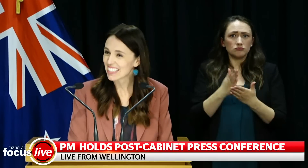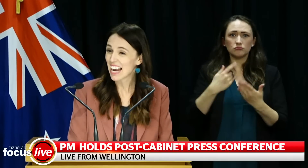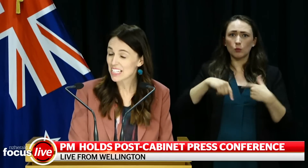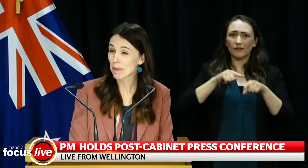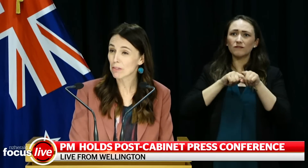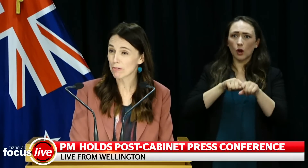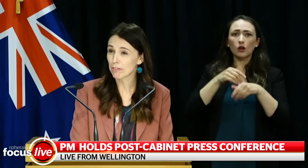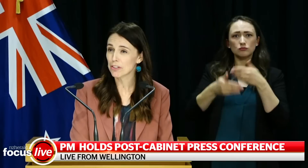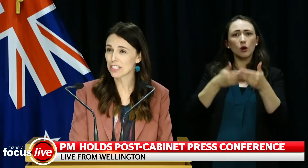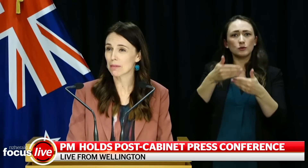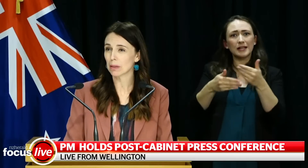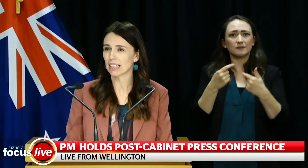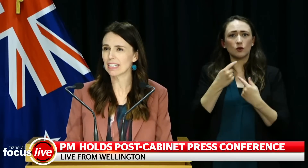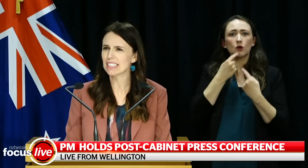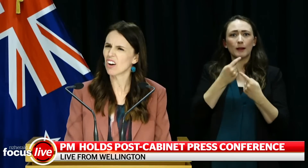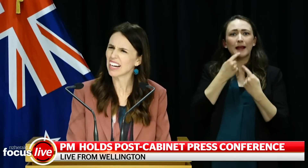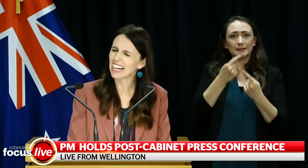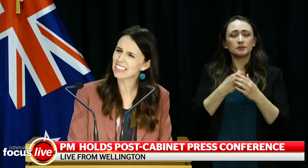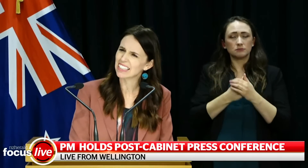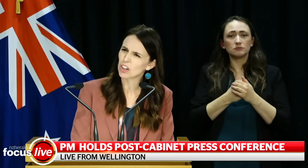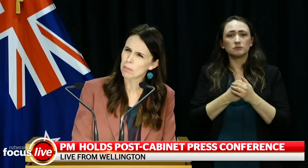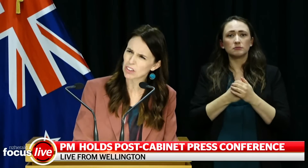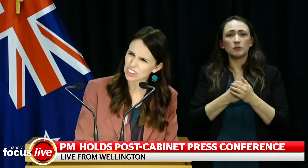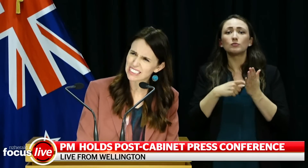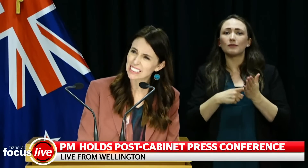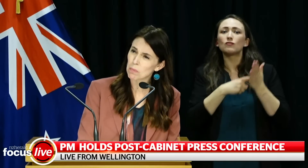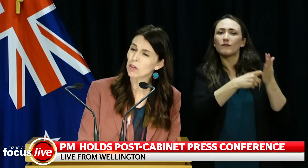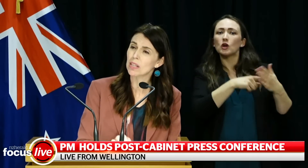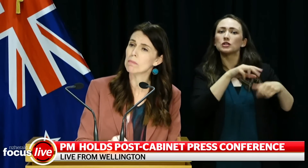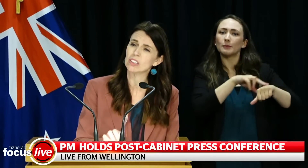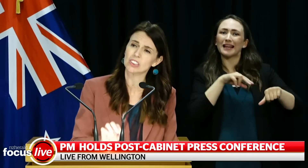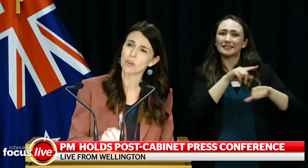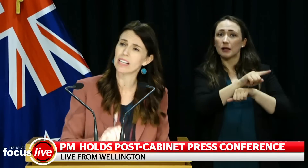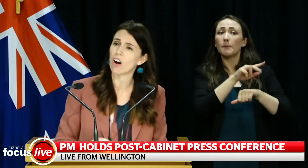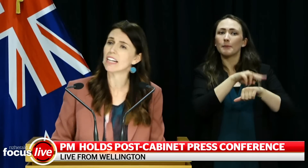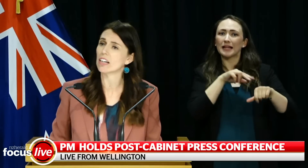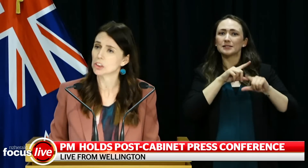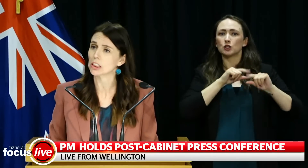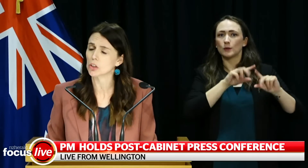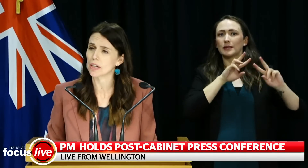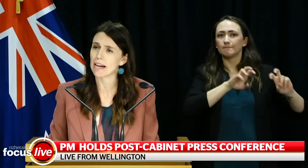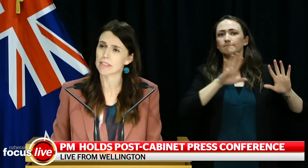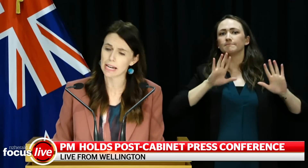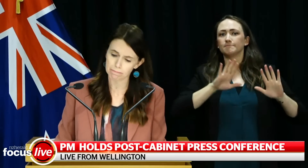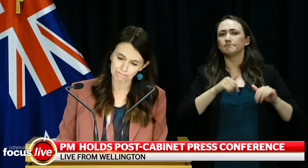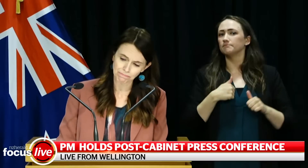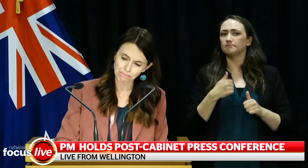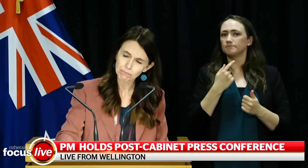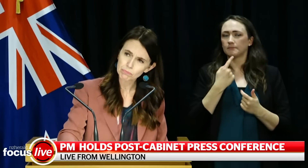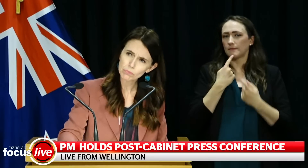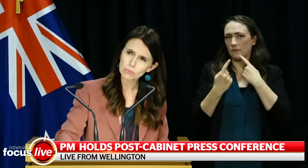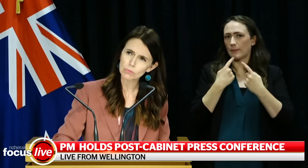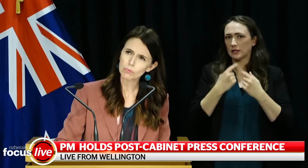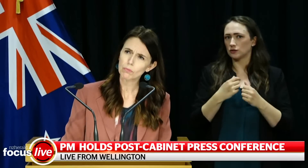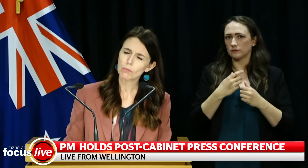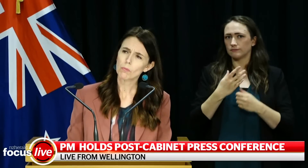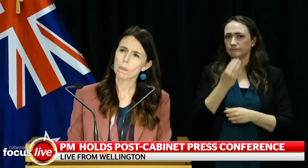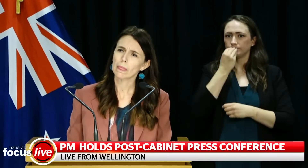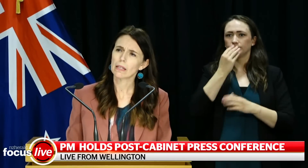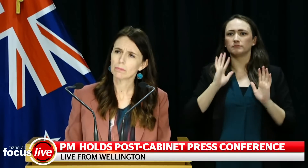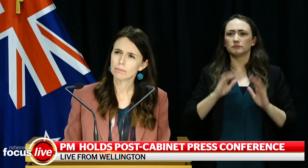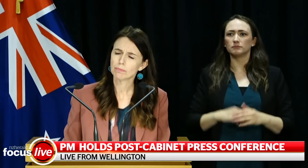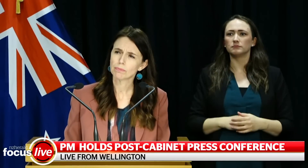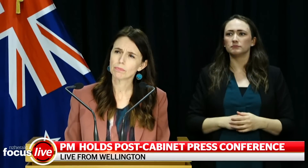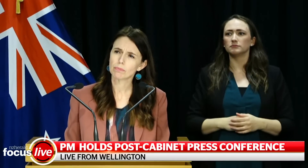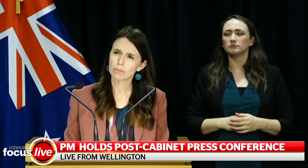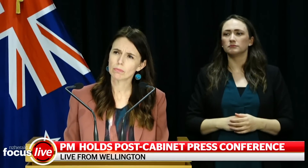And that has been referred to the police. I can't then comment on detail beyond that because, sorry, I just don't have that. My point is that it's more